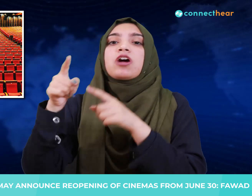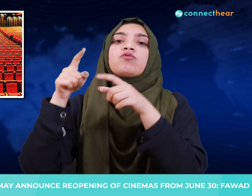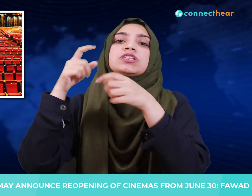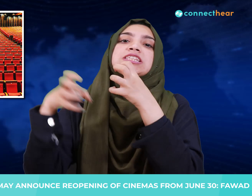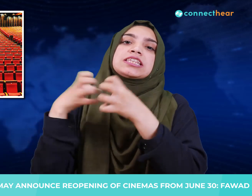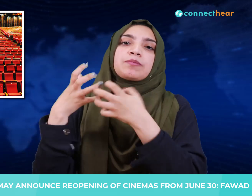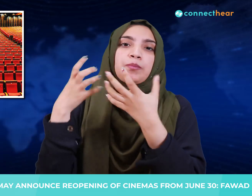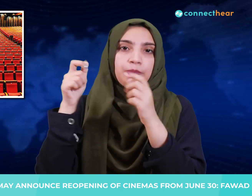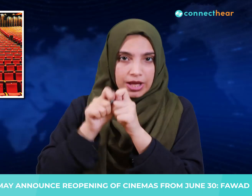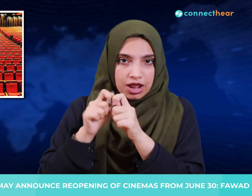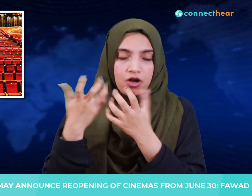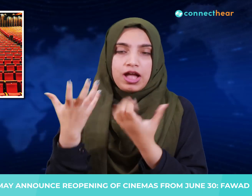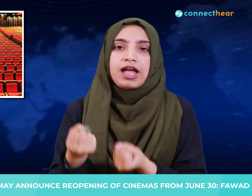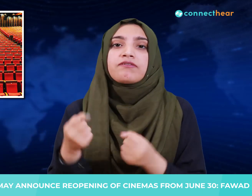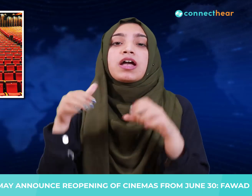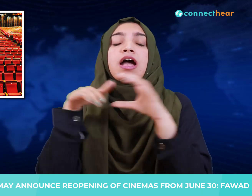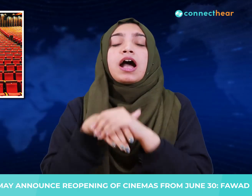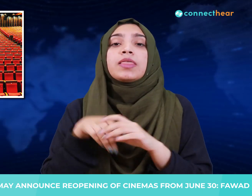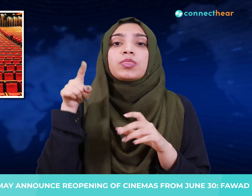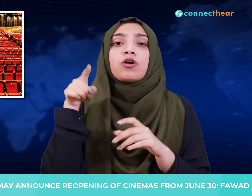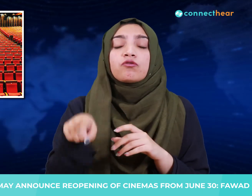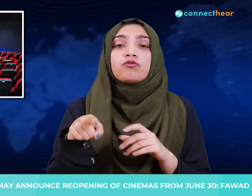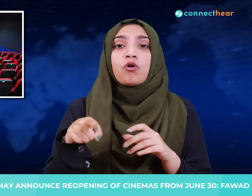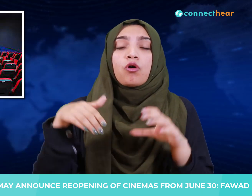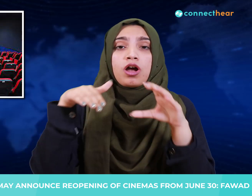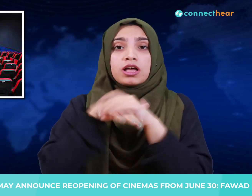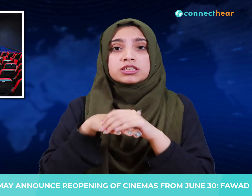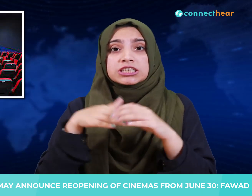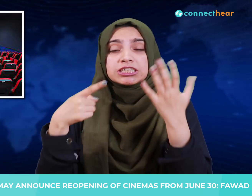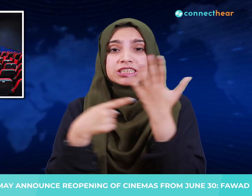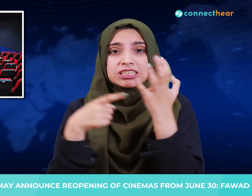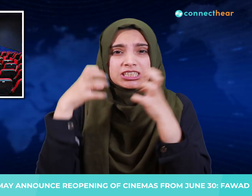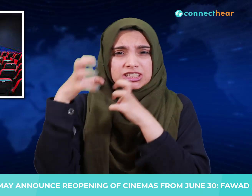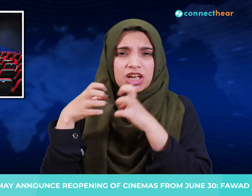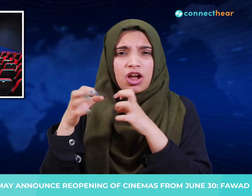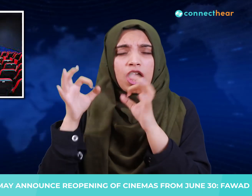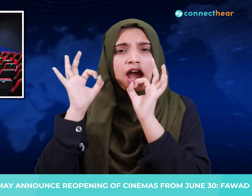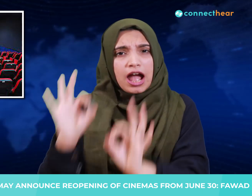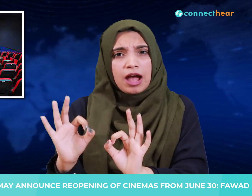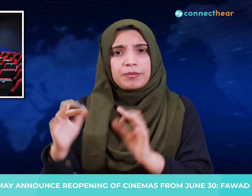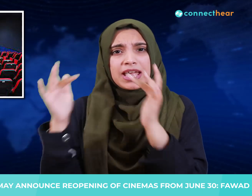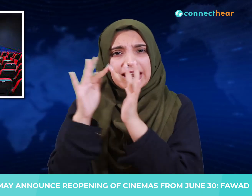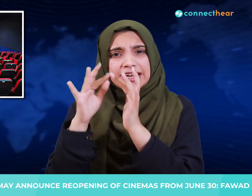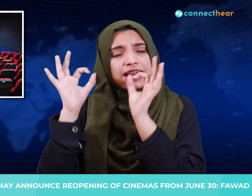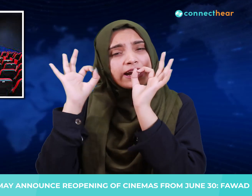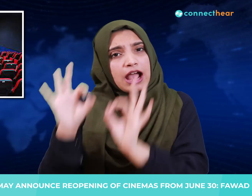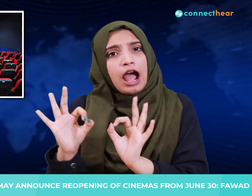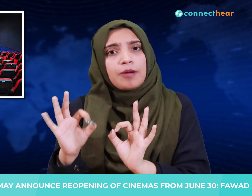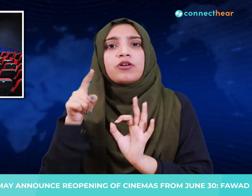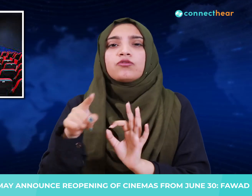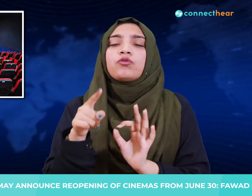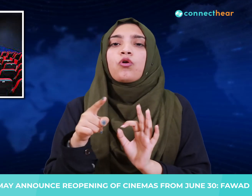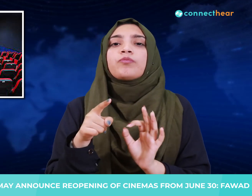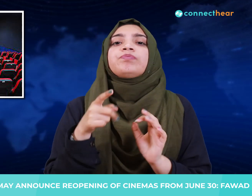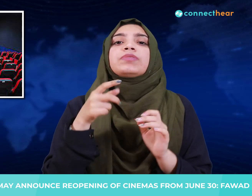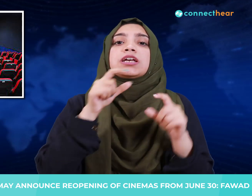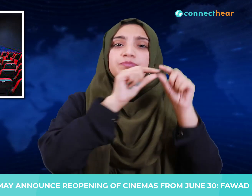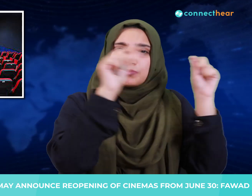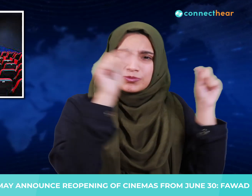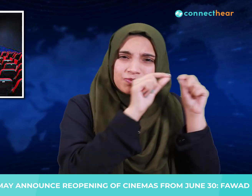Fawad added that the move will also help increase the number of channels, such as those related to science, technology,